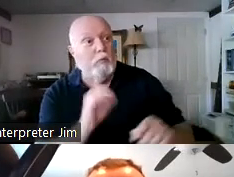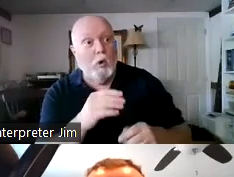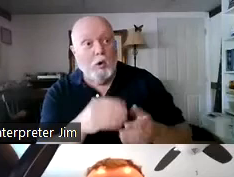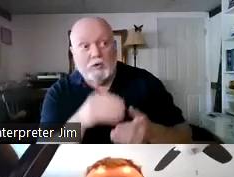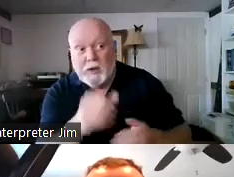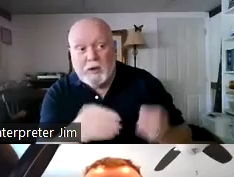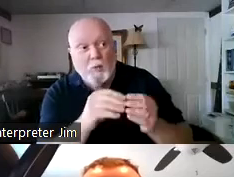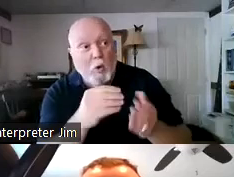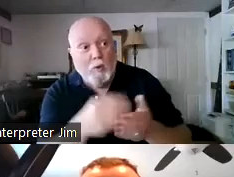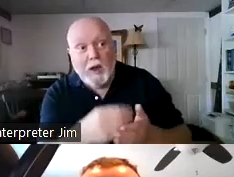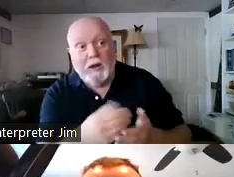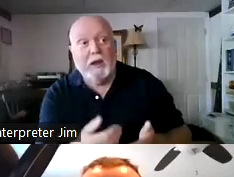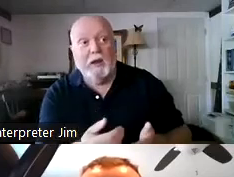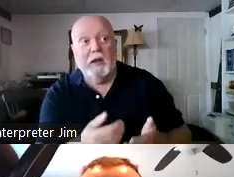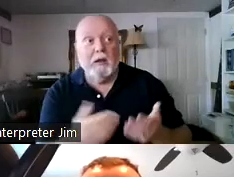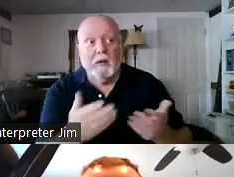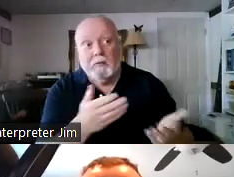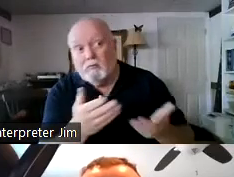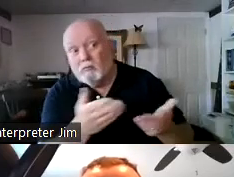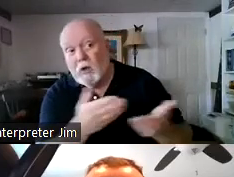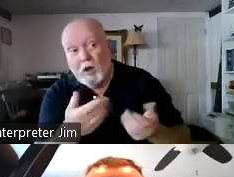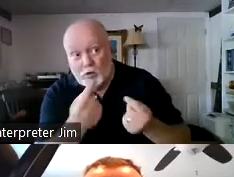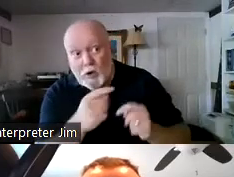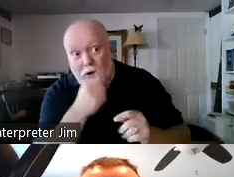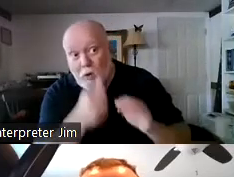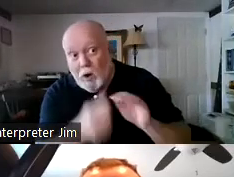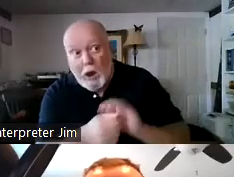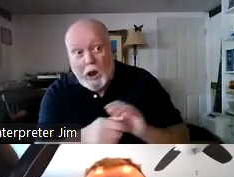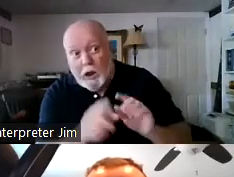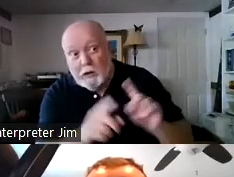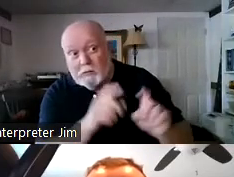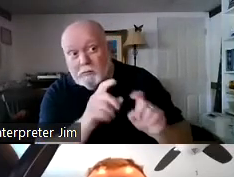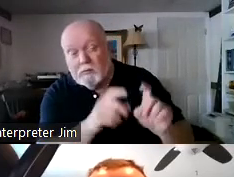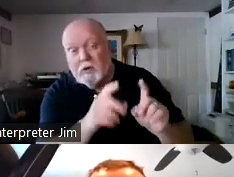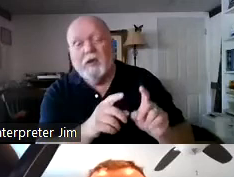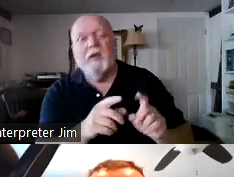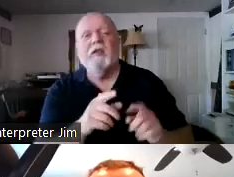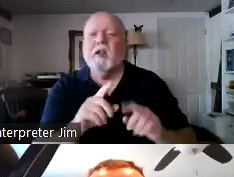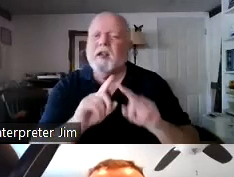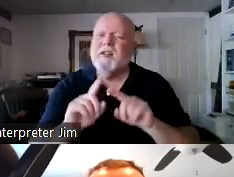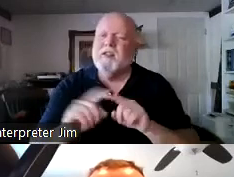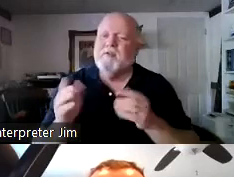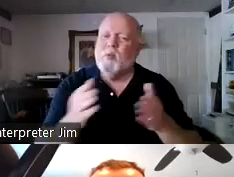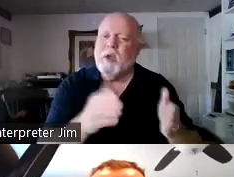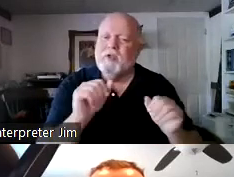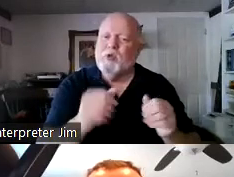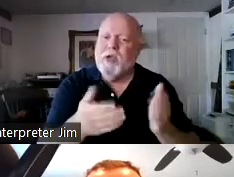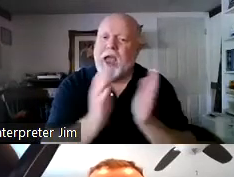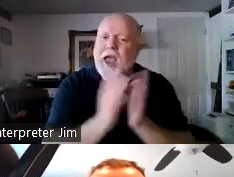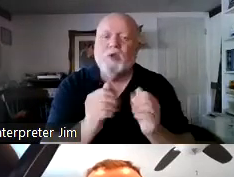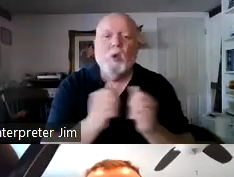to kind of keep it to yourself. Do you want to kind of keep it to yourself? I mean, there's ways to get those questions in, without just